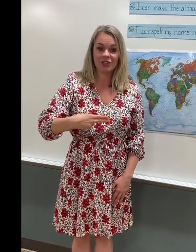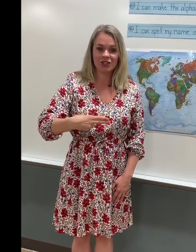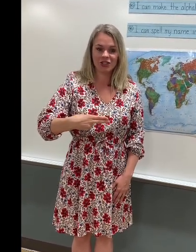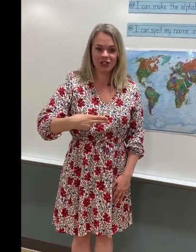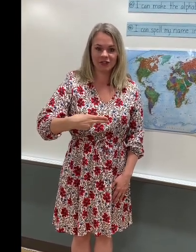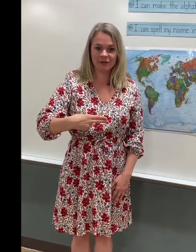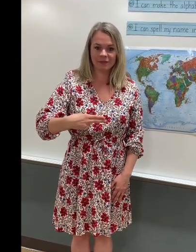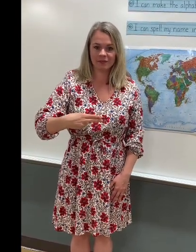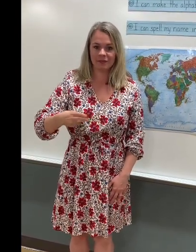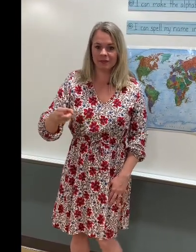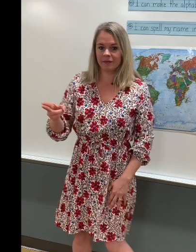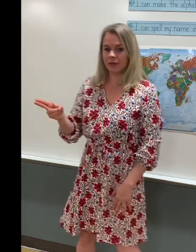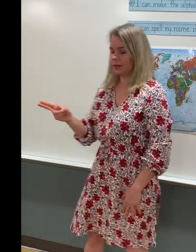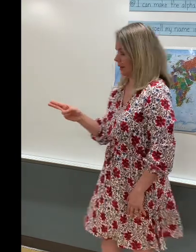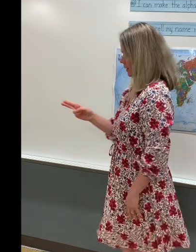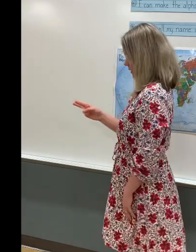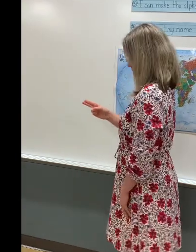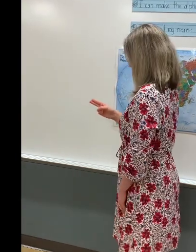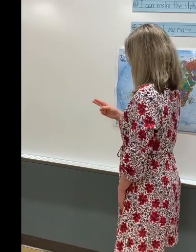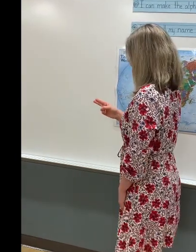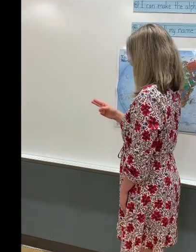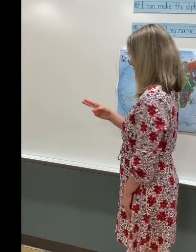H, like this.